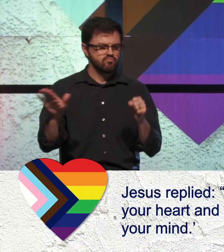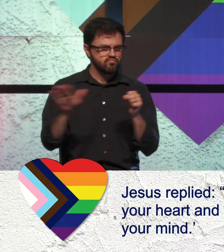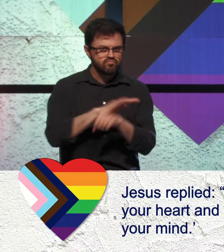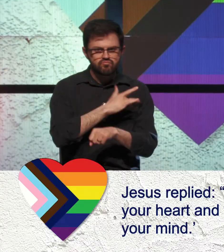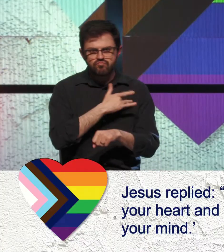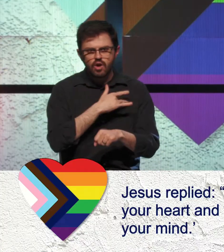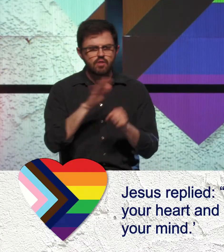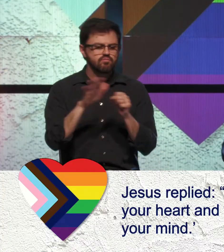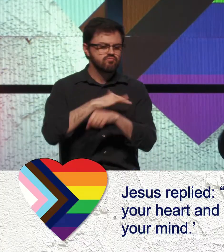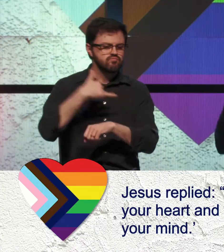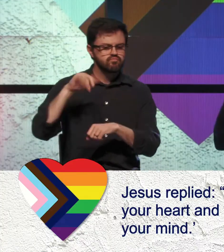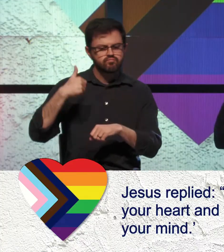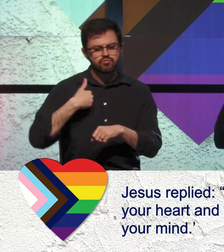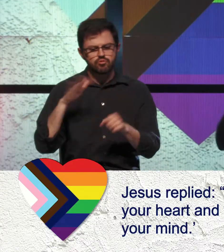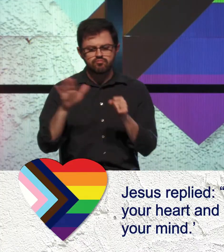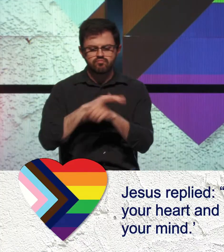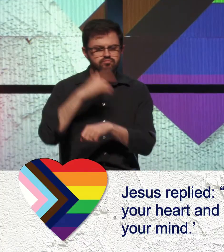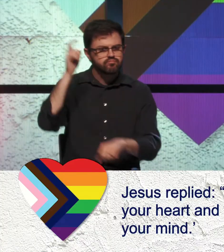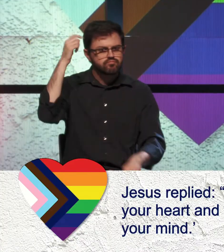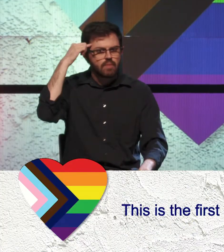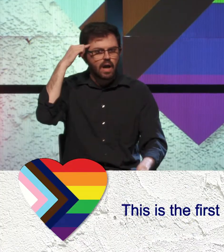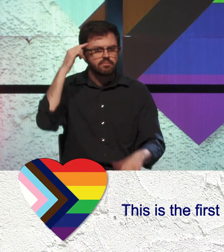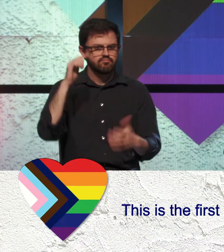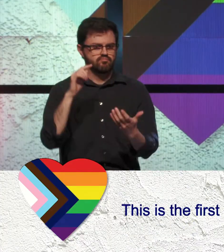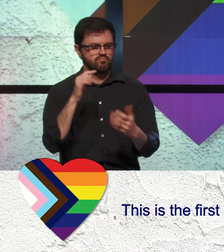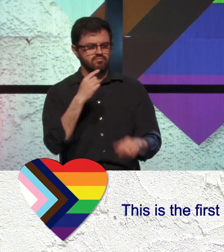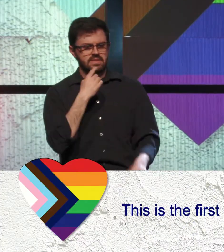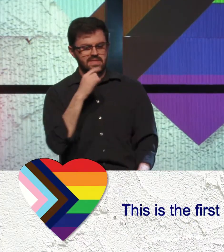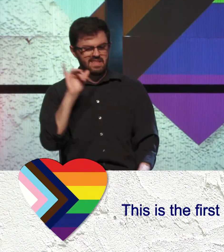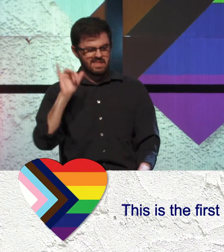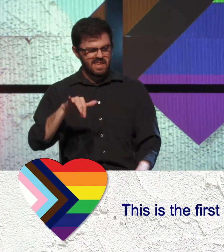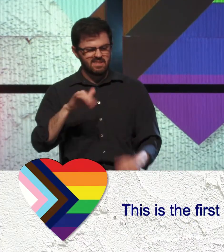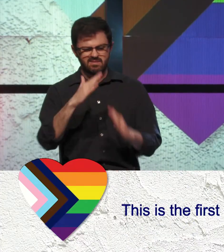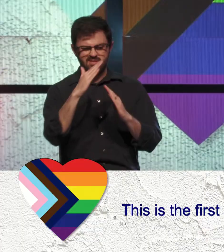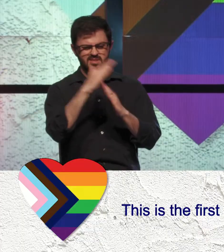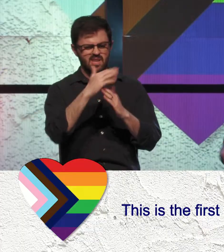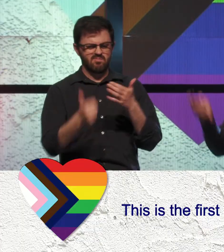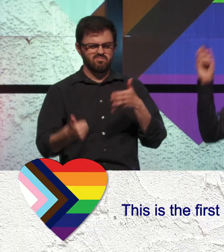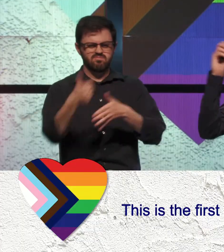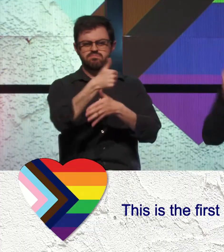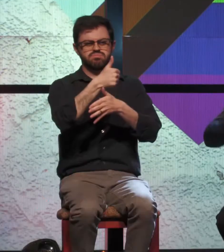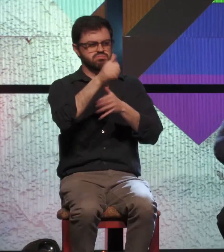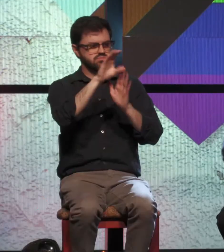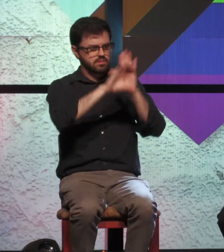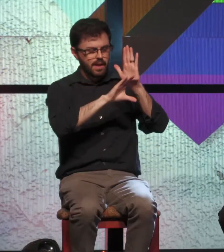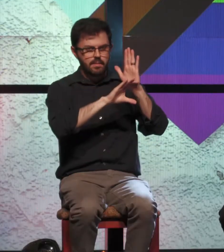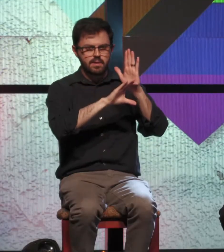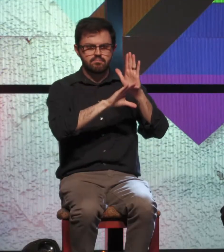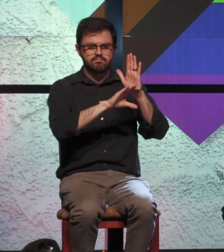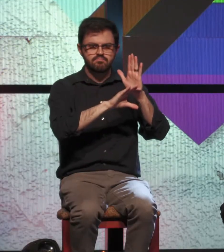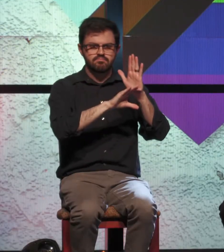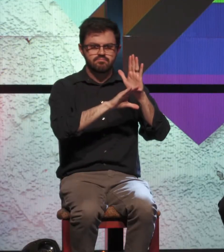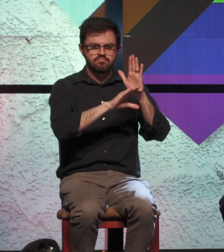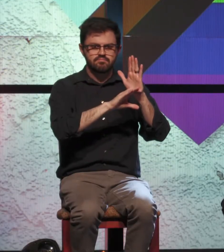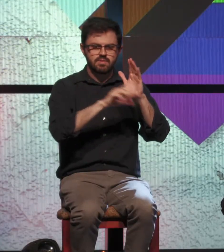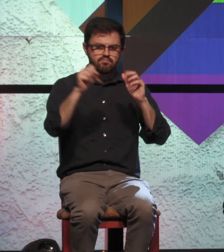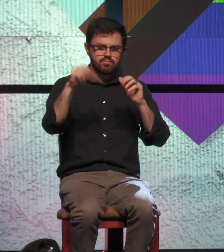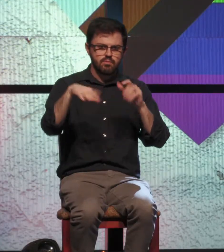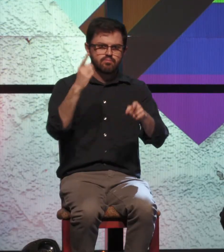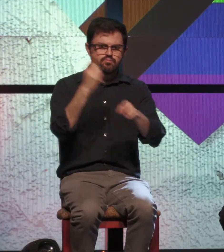mind. He says, this is the first and the greatest commandment. Boom. Mic drop.